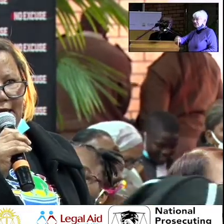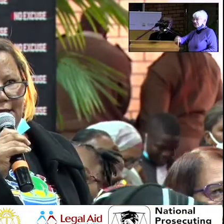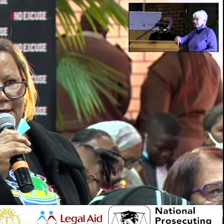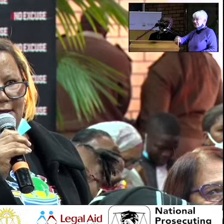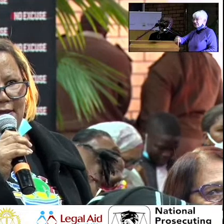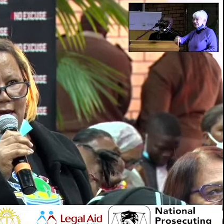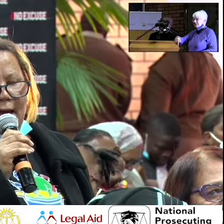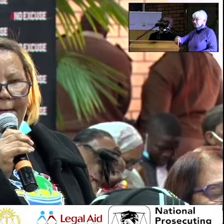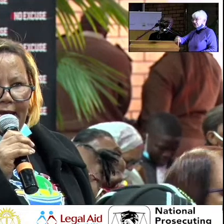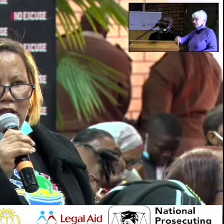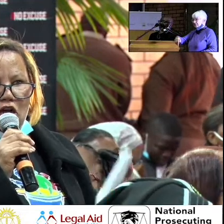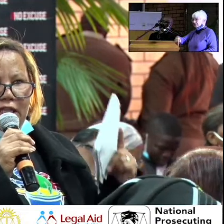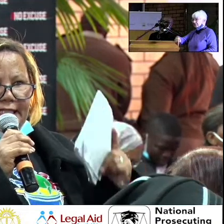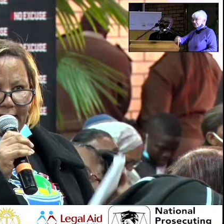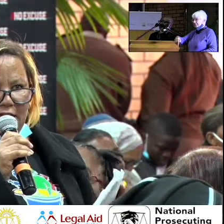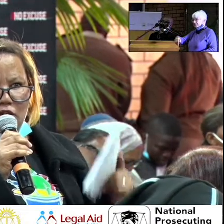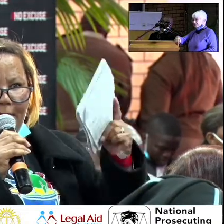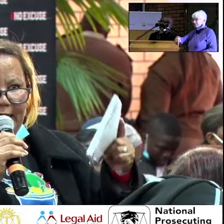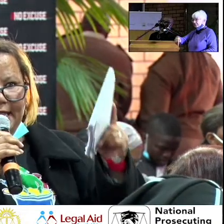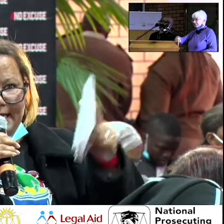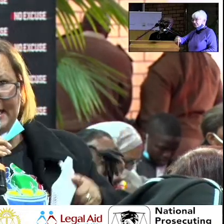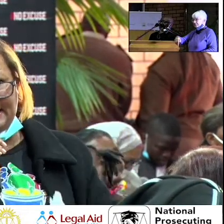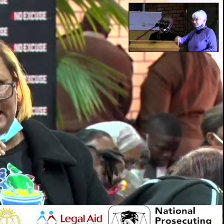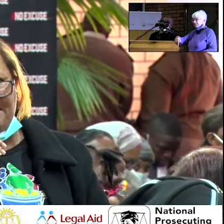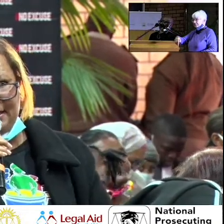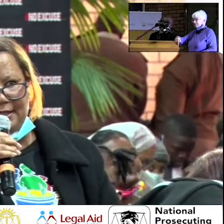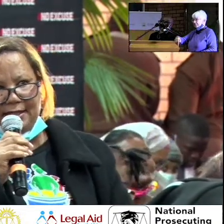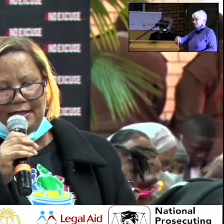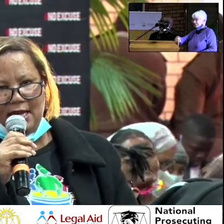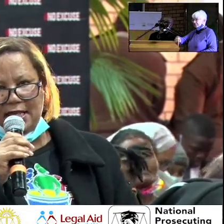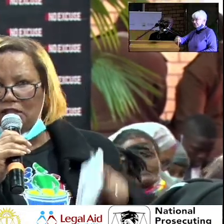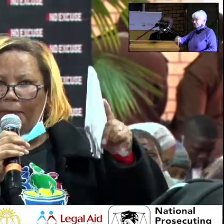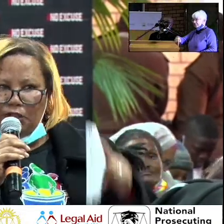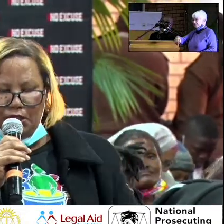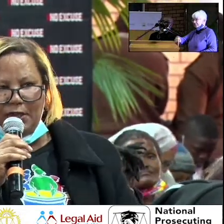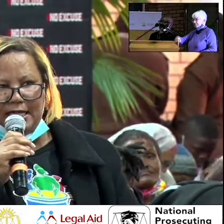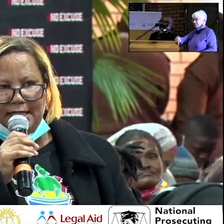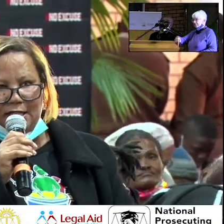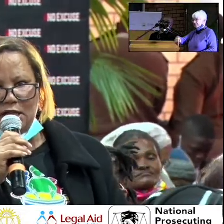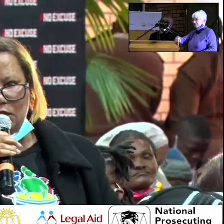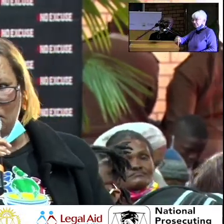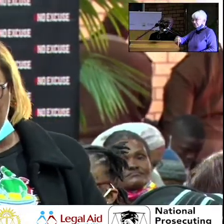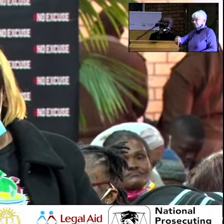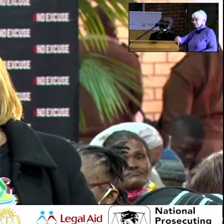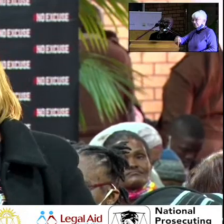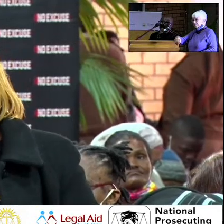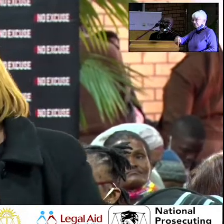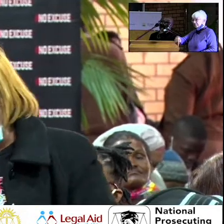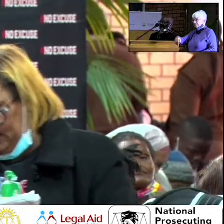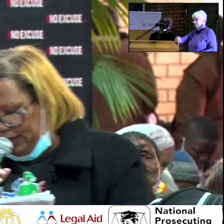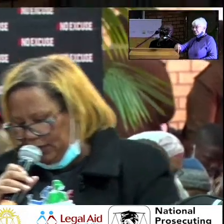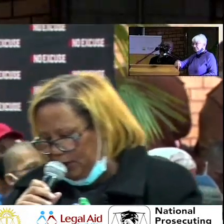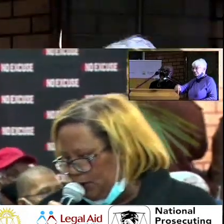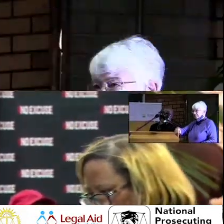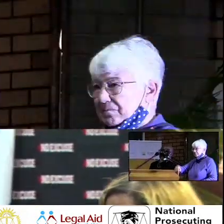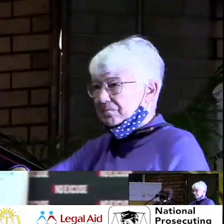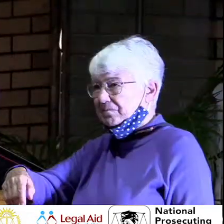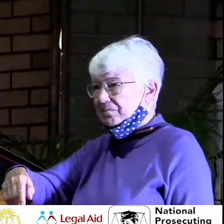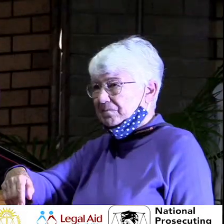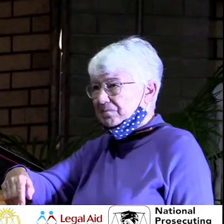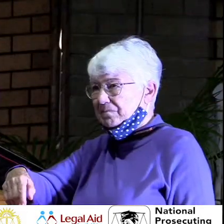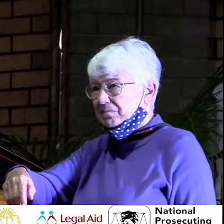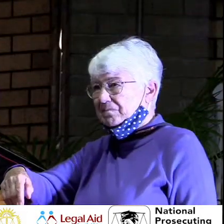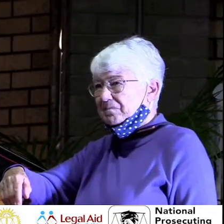today, sir. Please consider to bring these services, these opportunities to Belhar. Thank you very much.